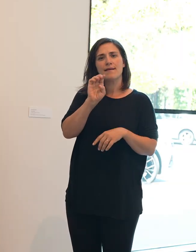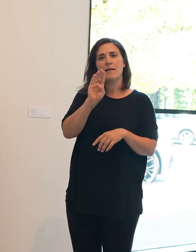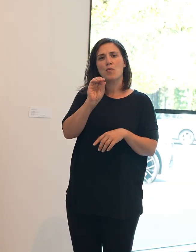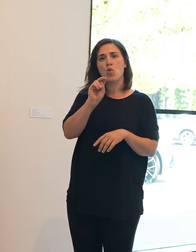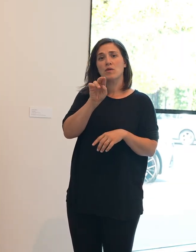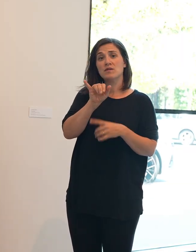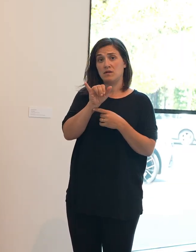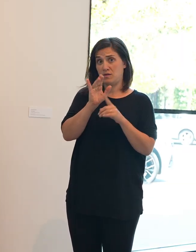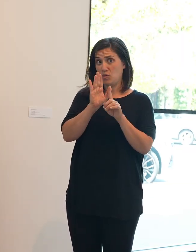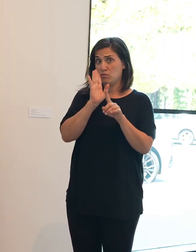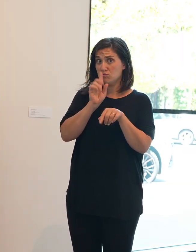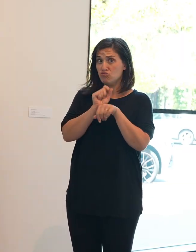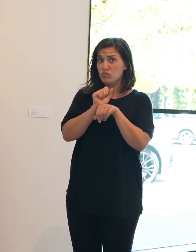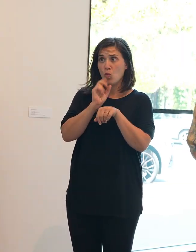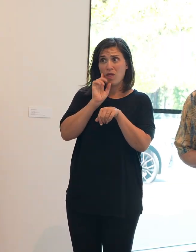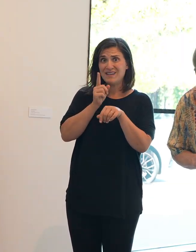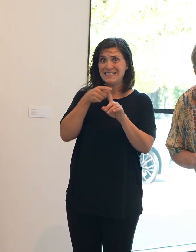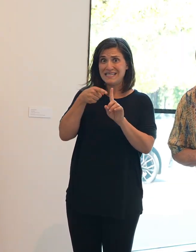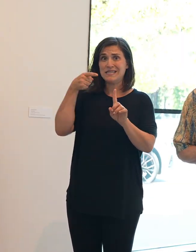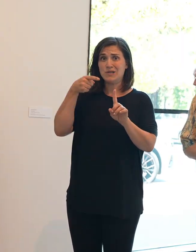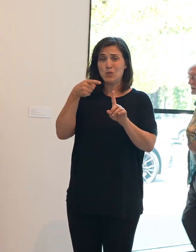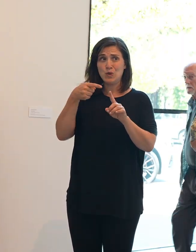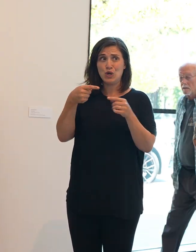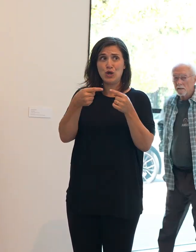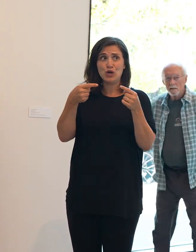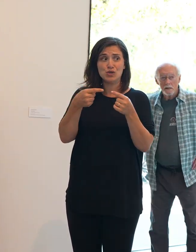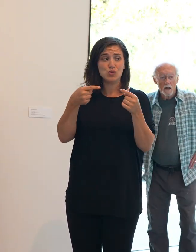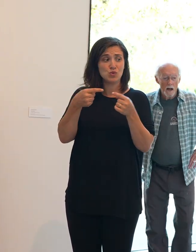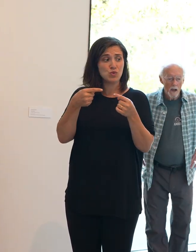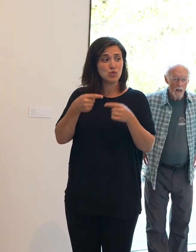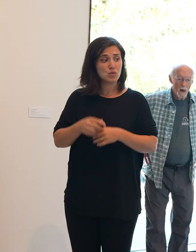you if you tried to, you know, like I said, it makes it,